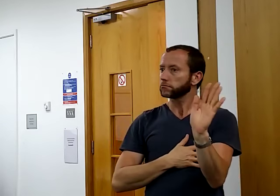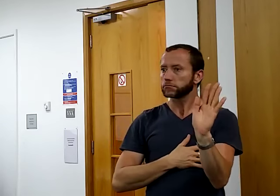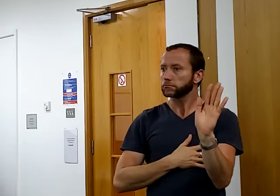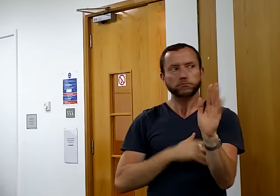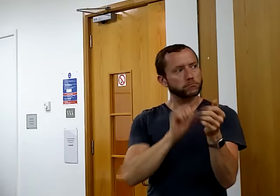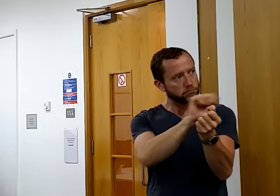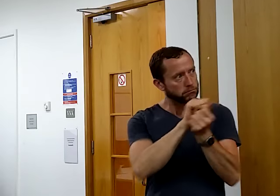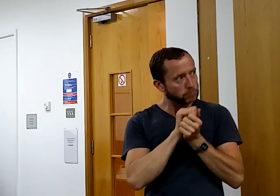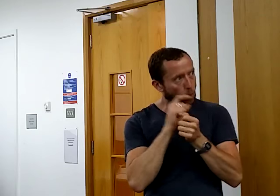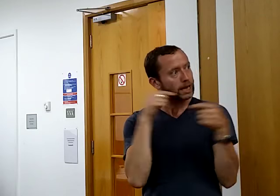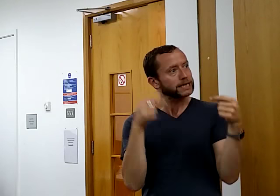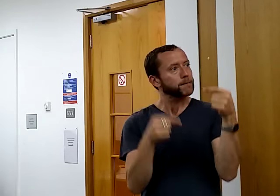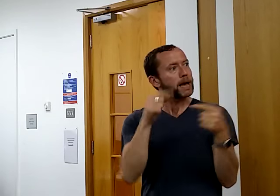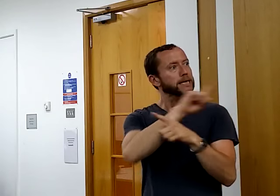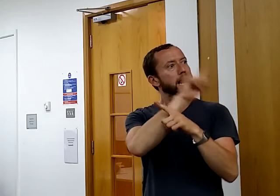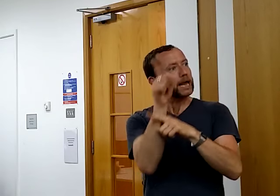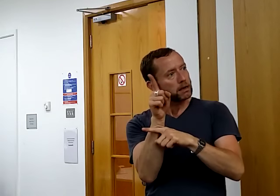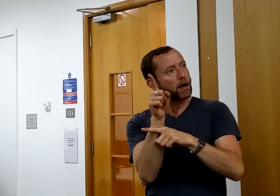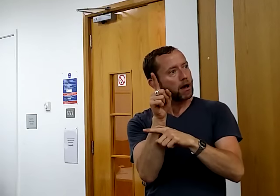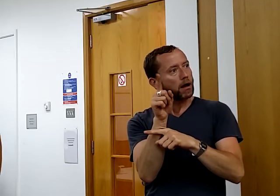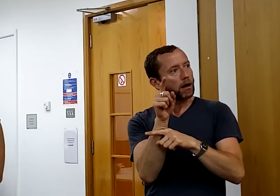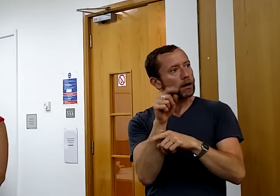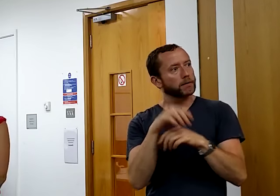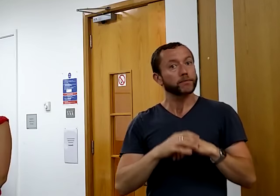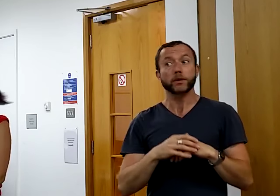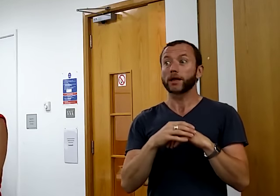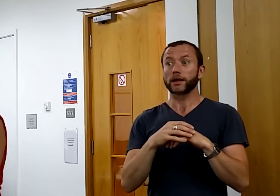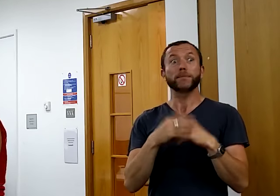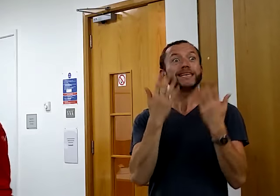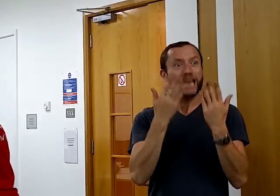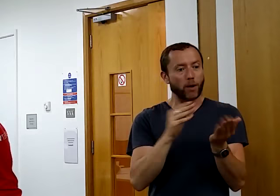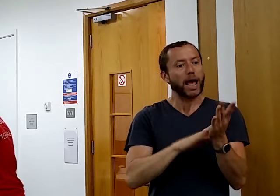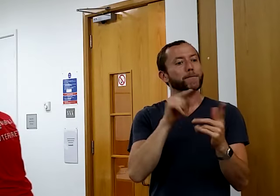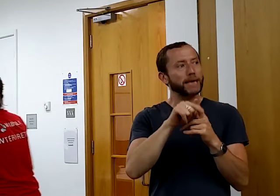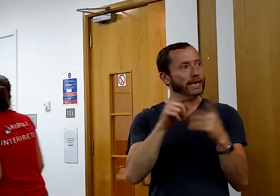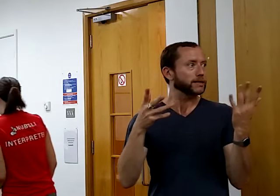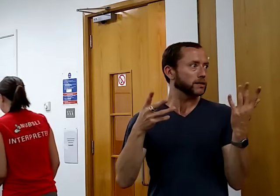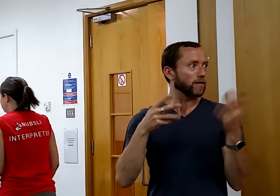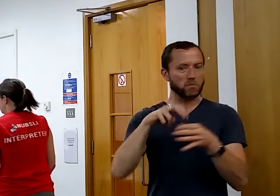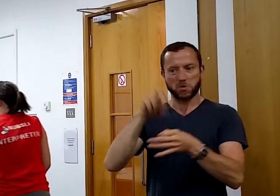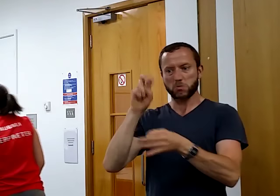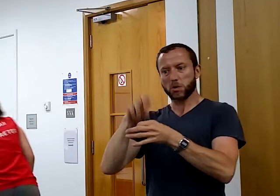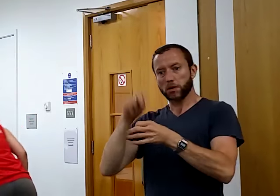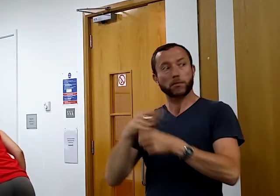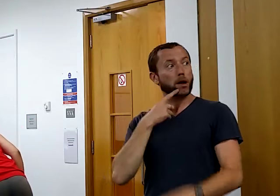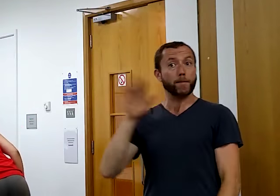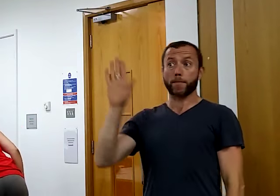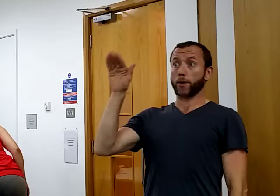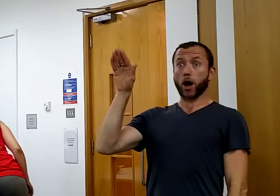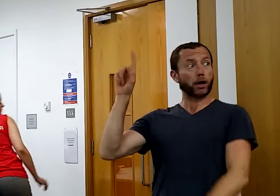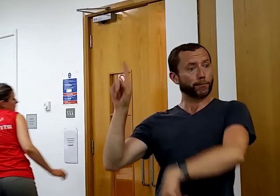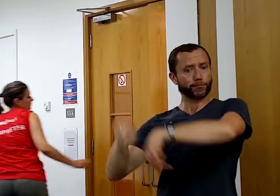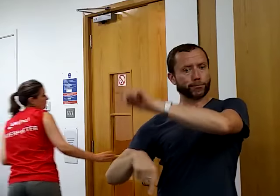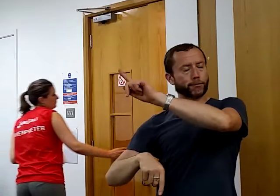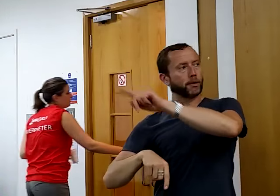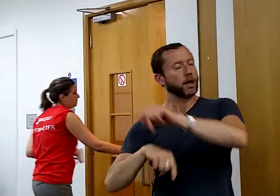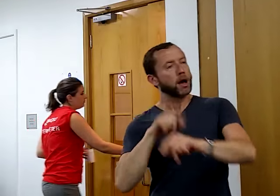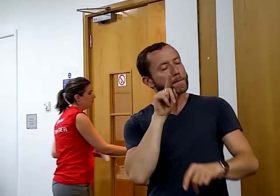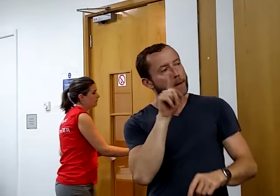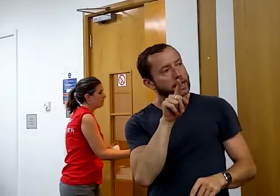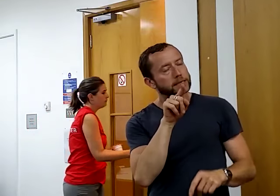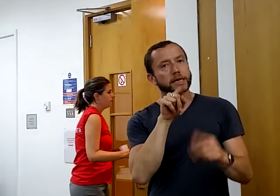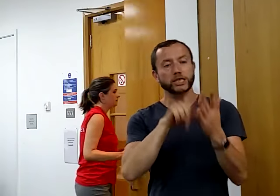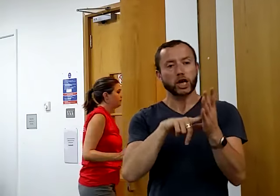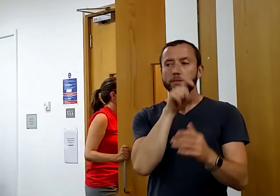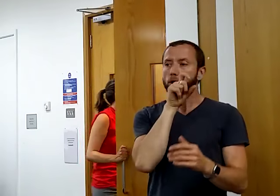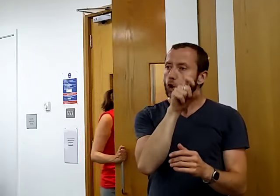Now, they've taken themselves off, they've resigned, good reasons. But he appealed to